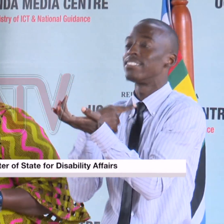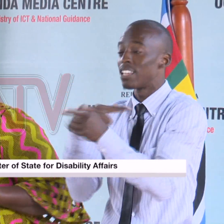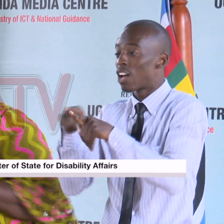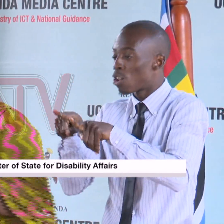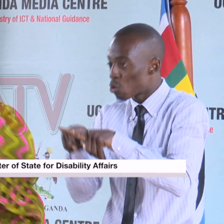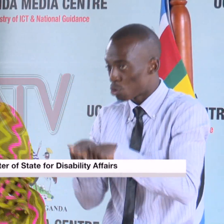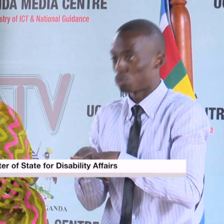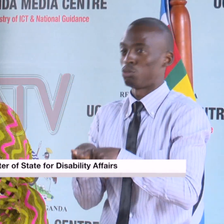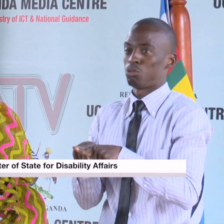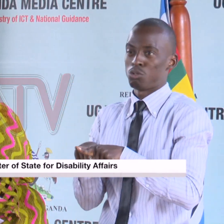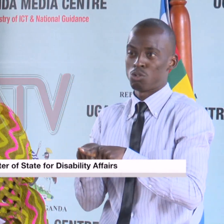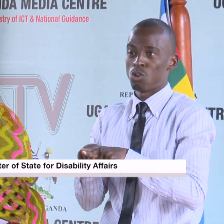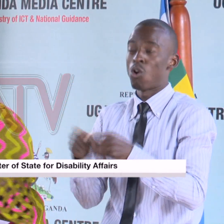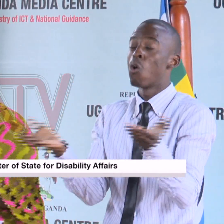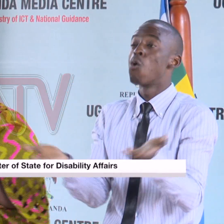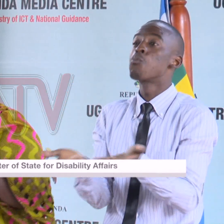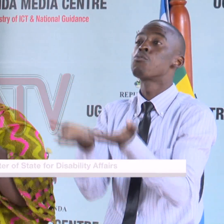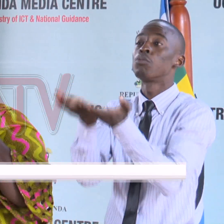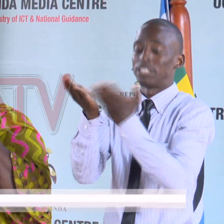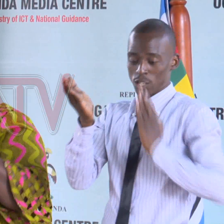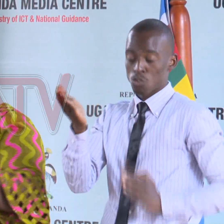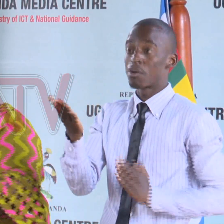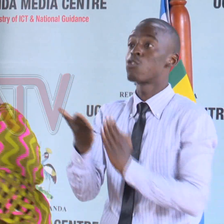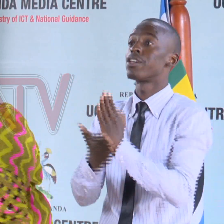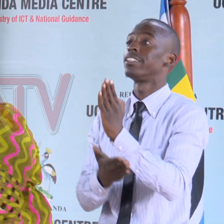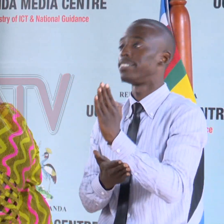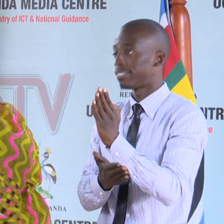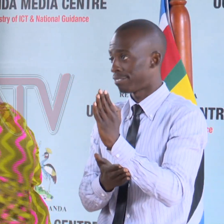and also promotes their human rights.